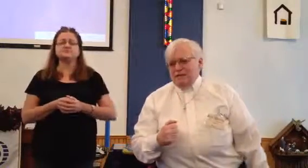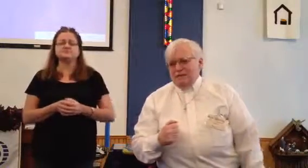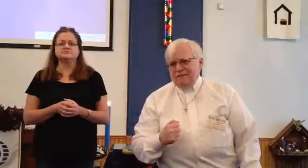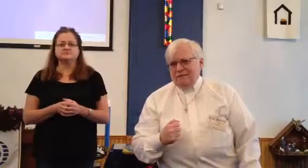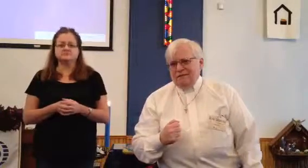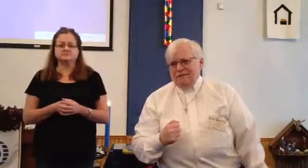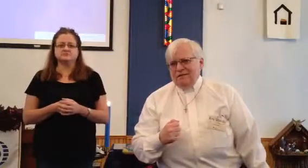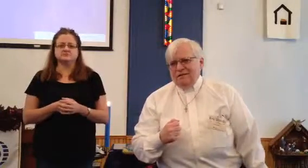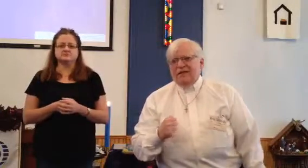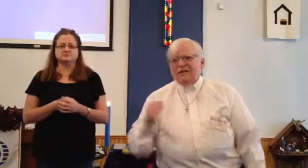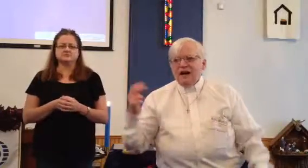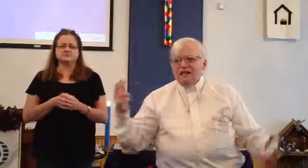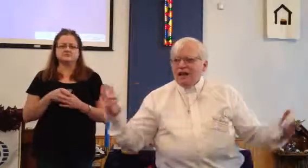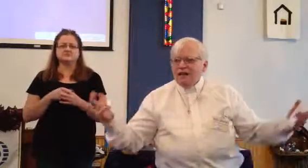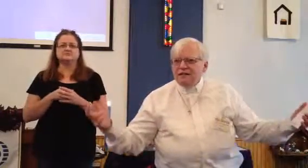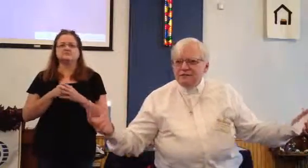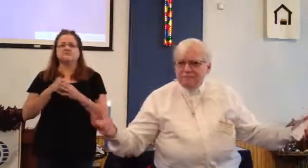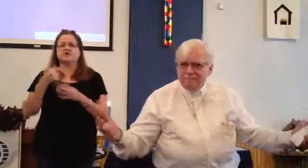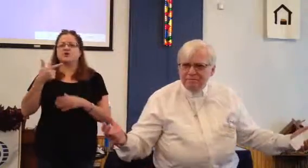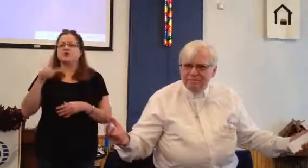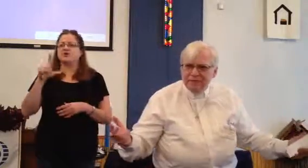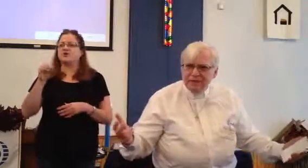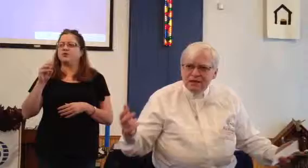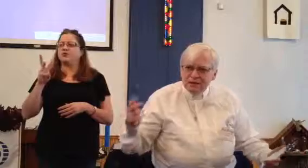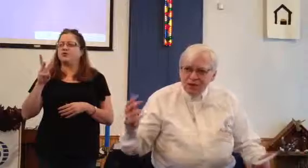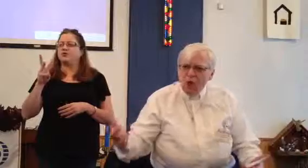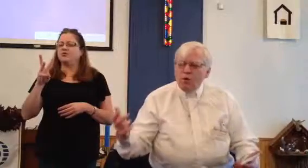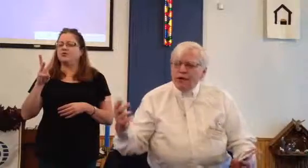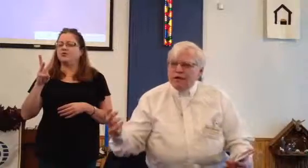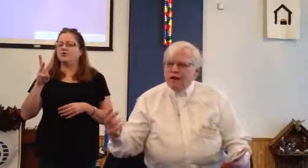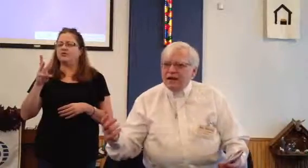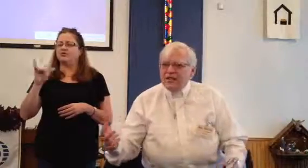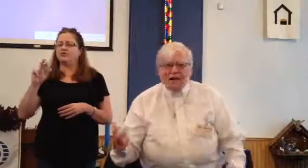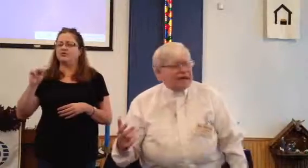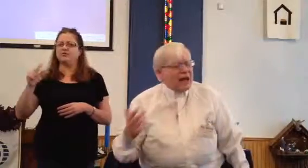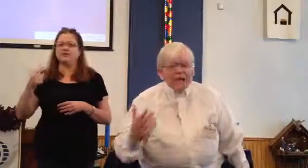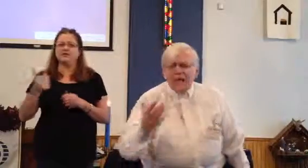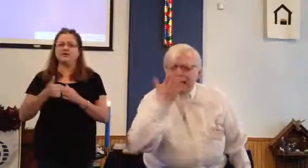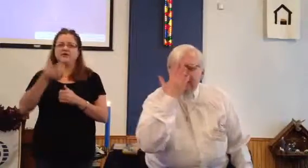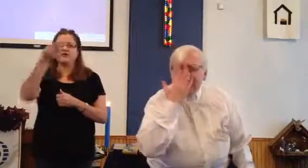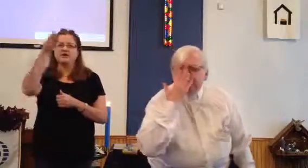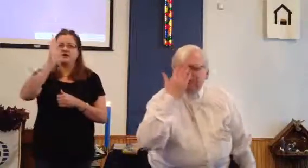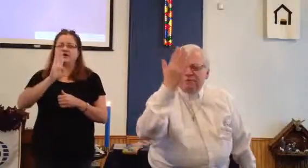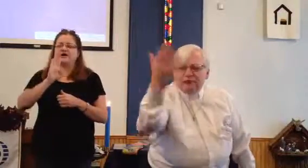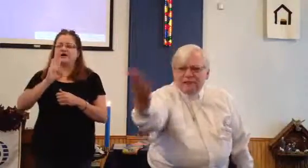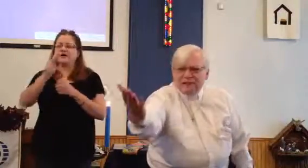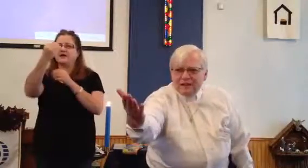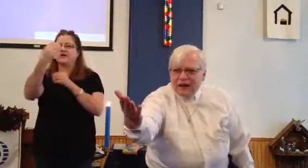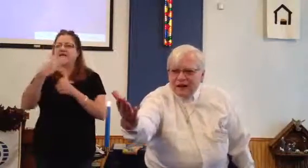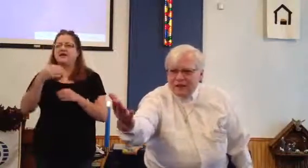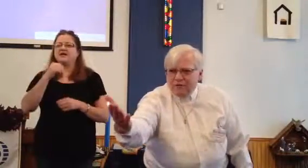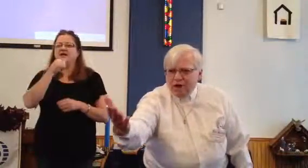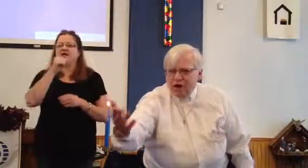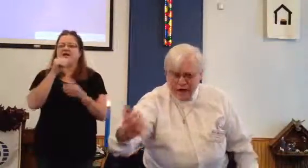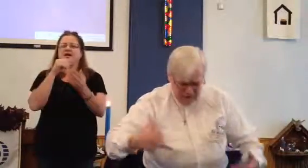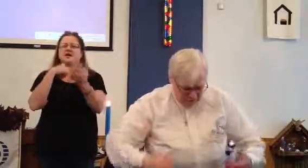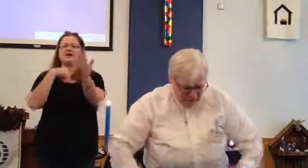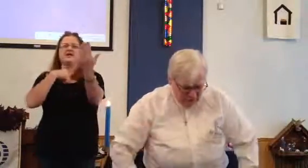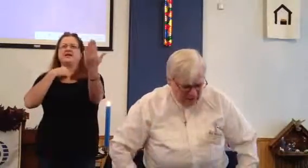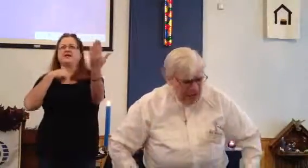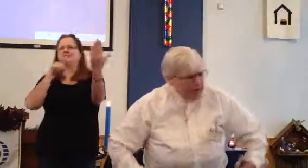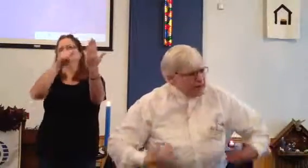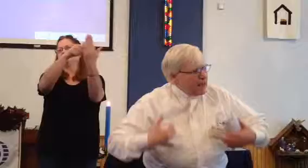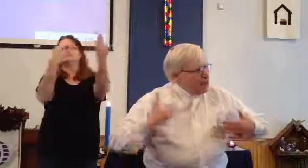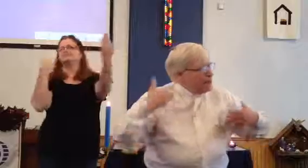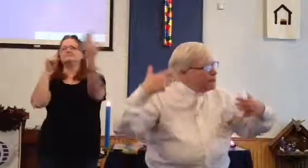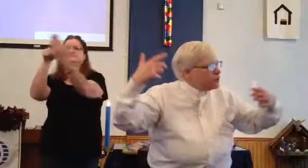glowing in God's light. Glowing in God's light. And not reflected light of God,